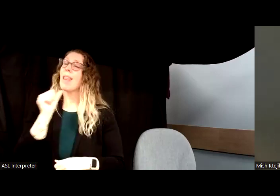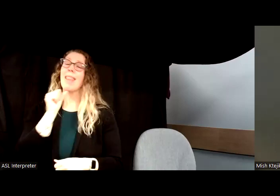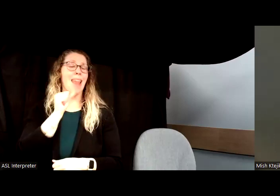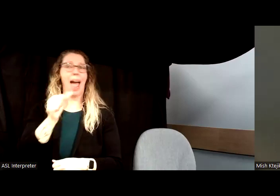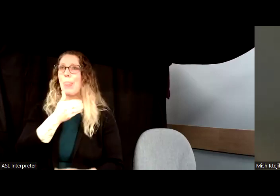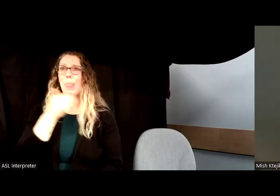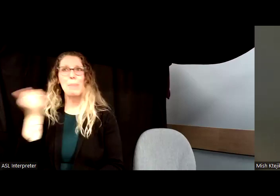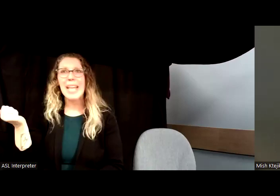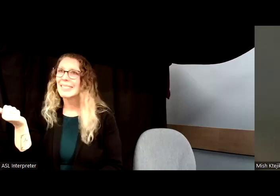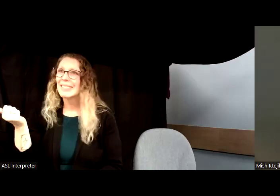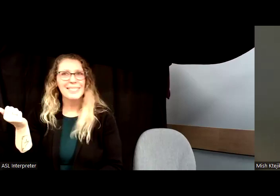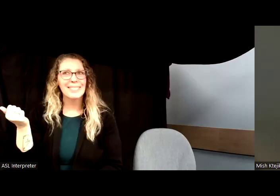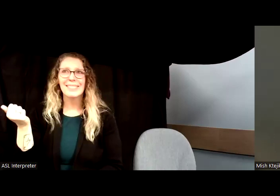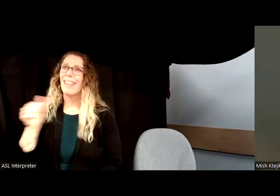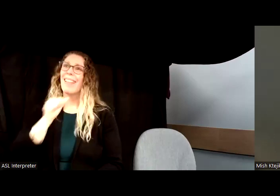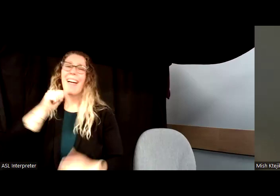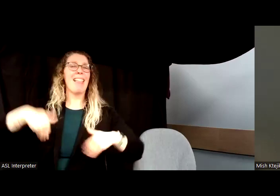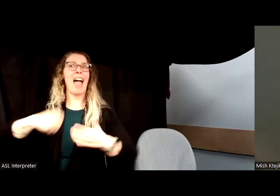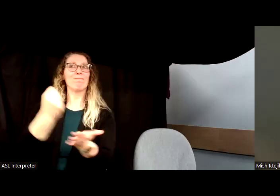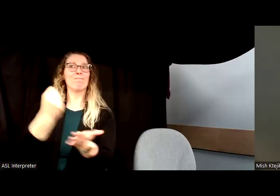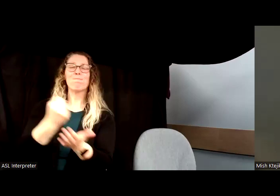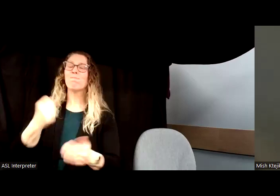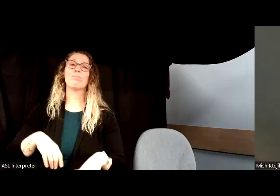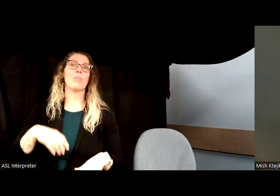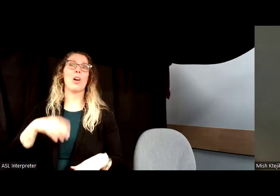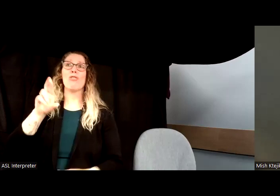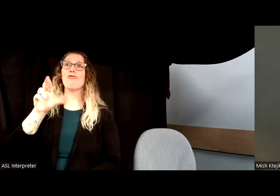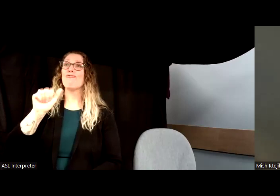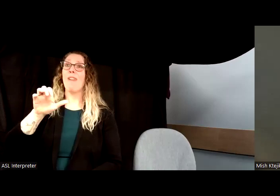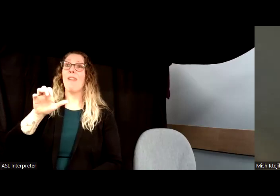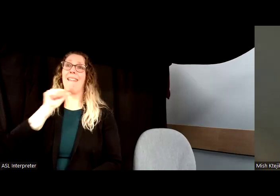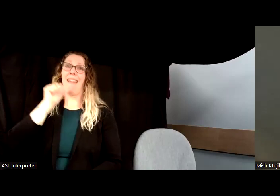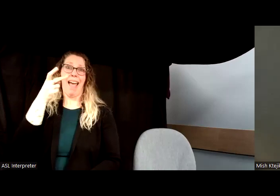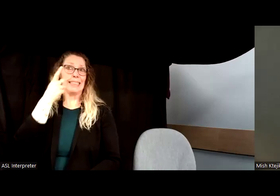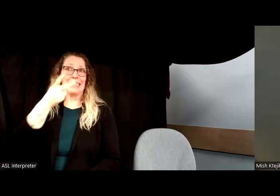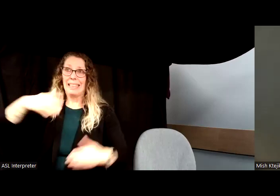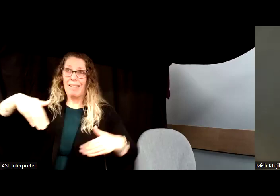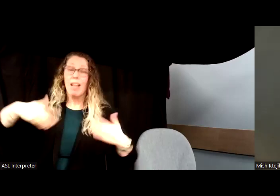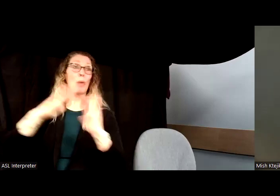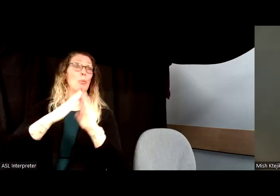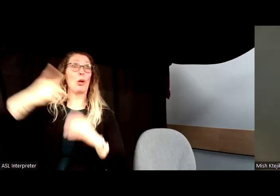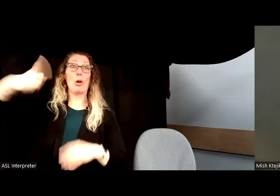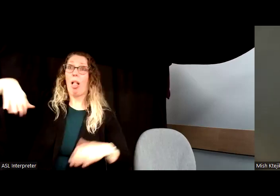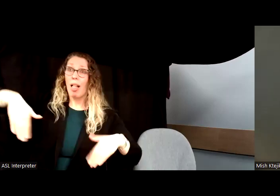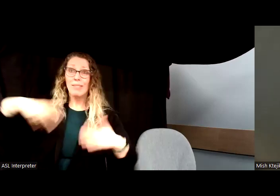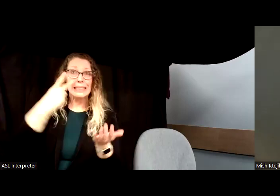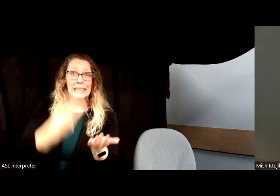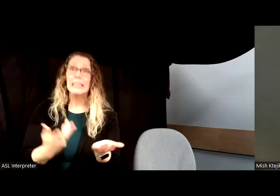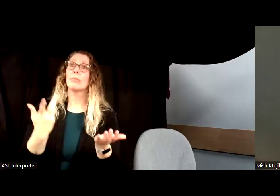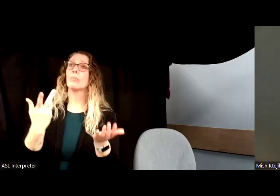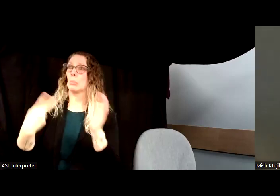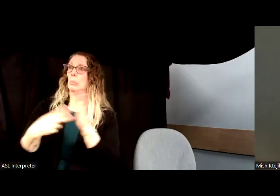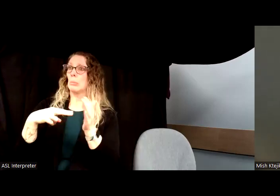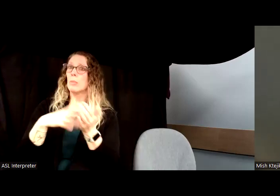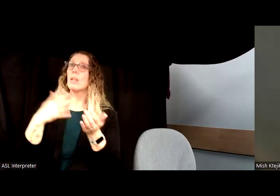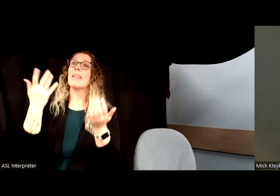the best. They haven't been vetted, the RAC hasn't seen them, community hasn't seen them. So we